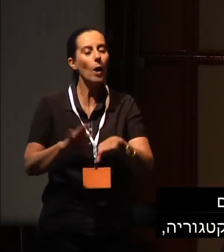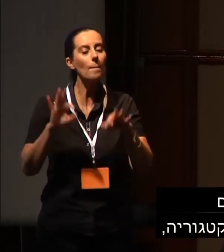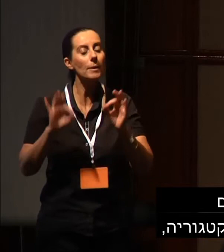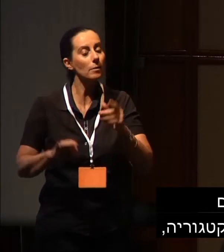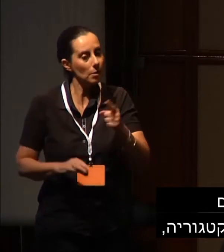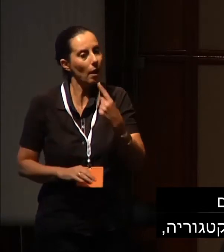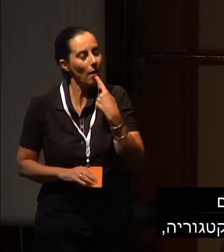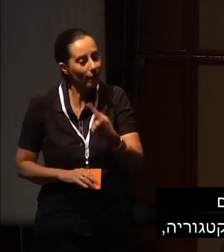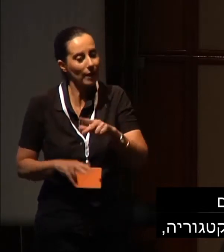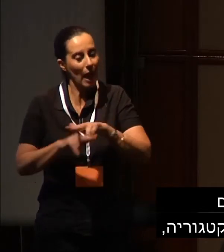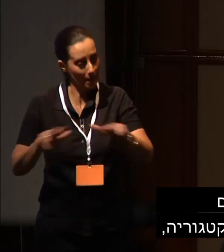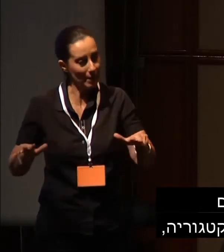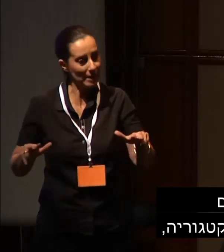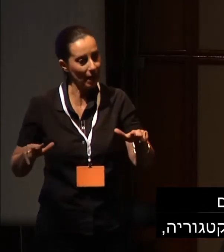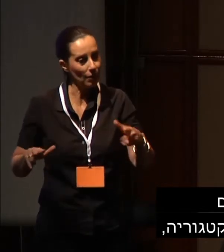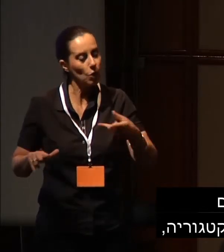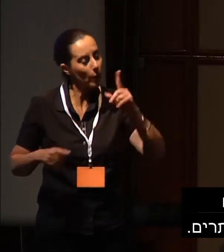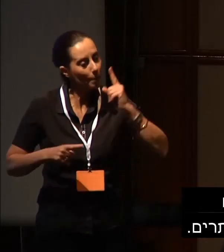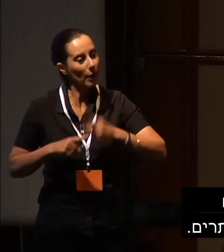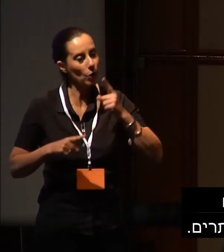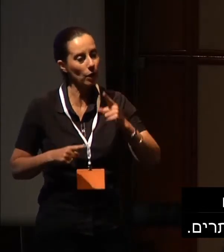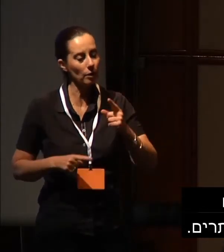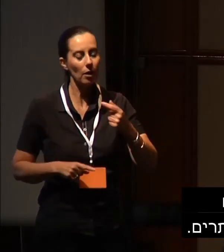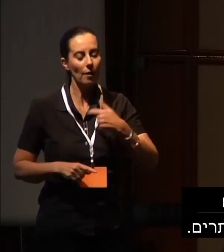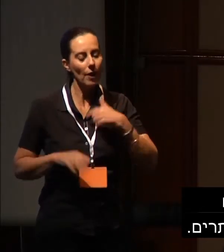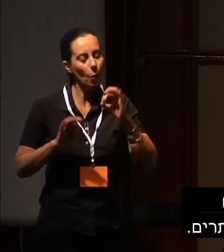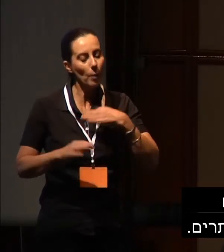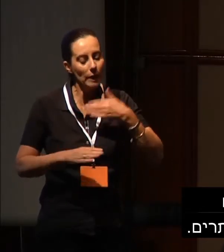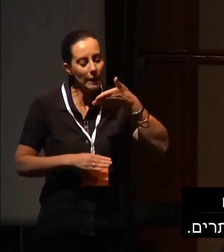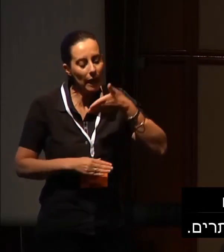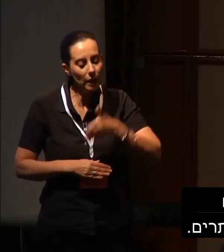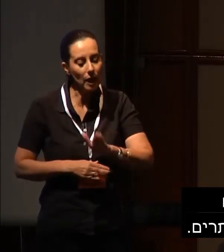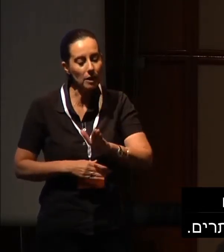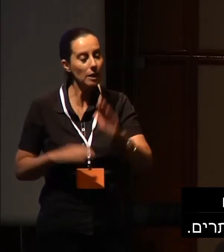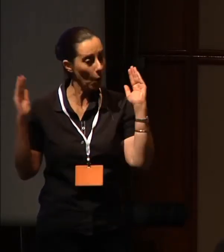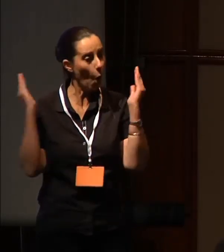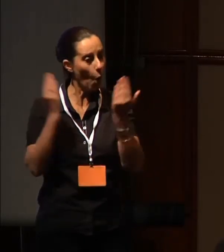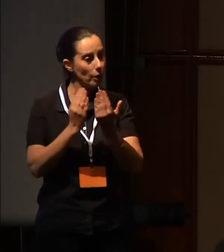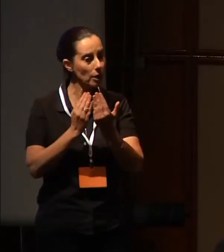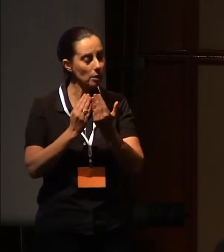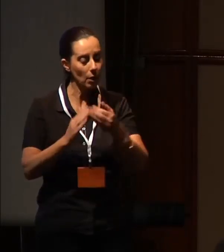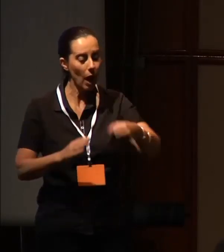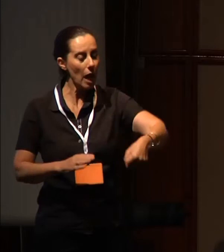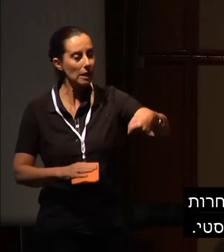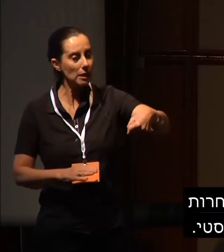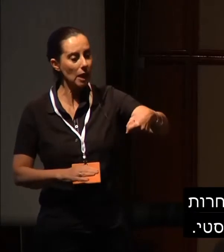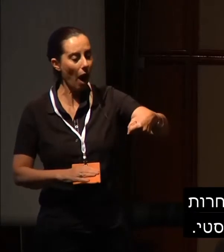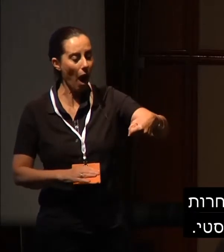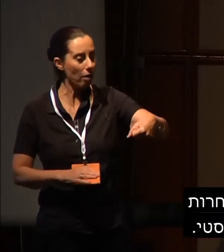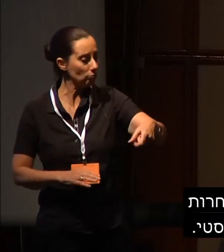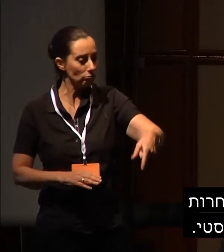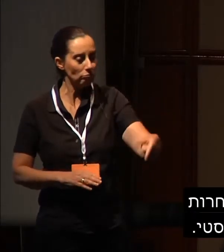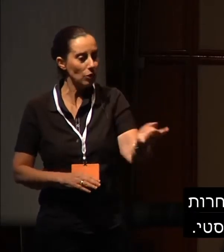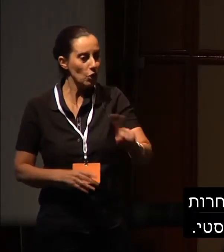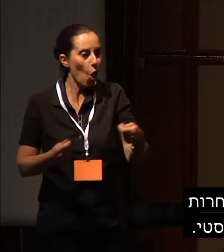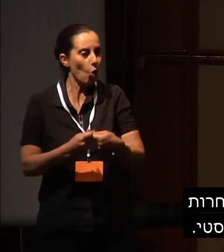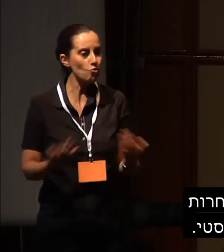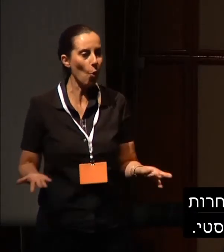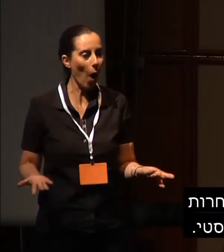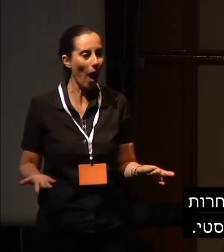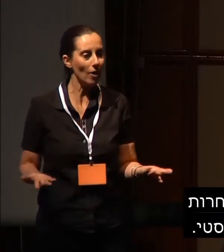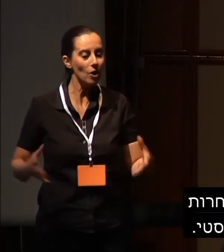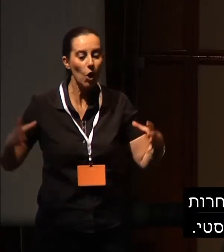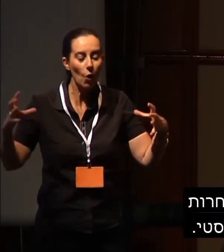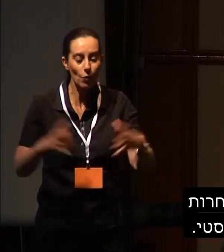but if we're actually putting autism into the same basket, we're raising red flags which are unnecessary. Now, there are a